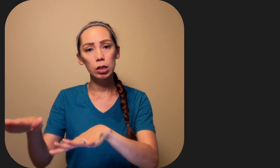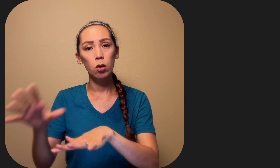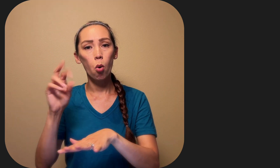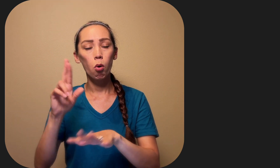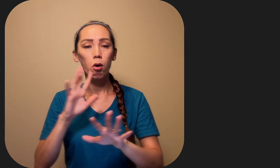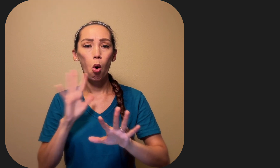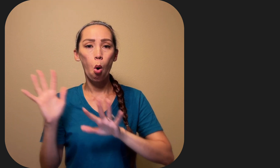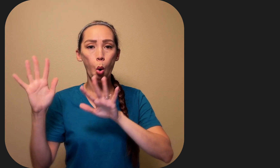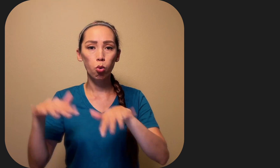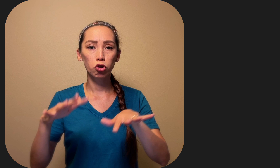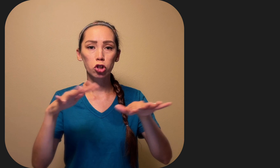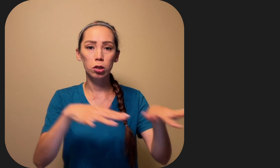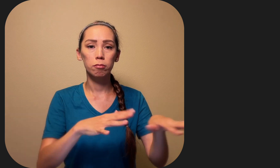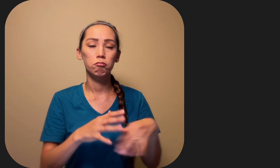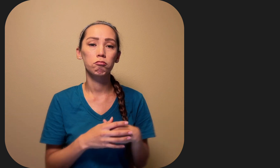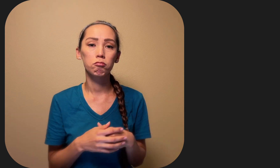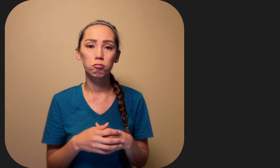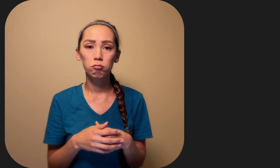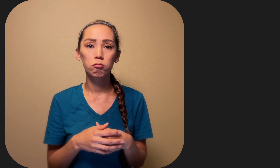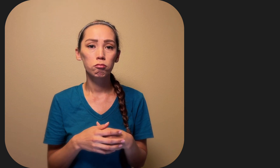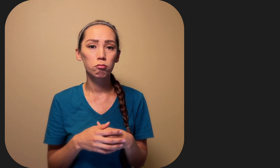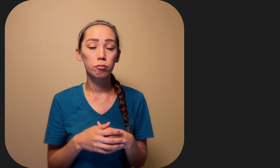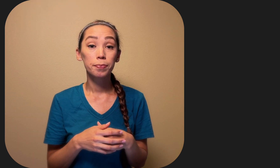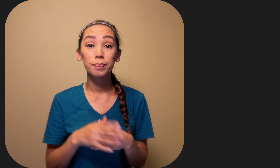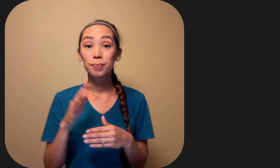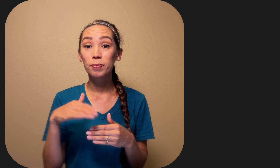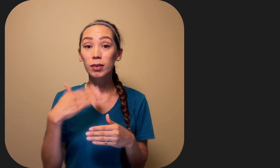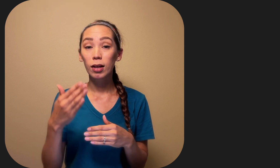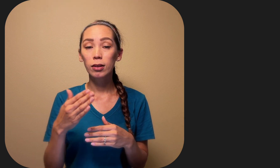on top. So sea or ocean.